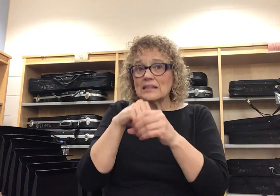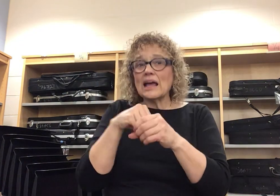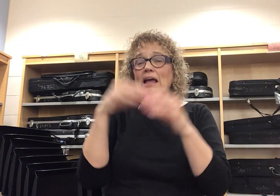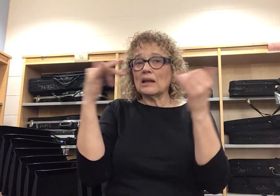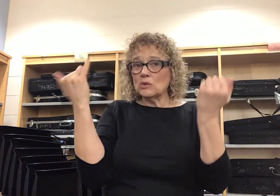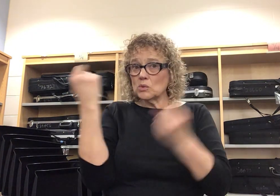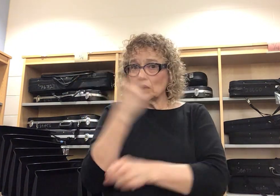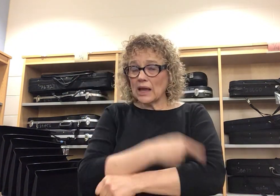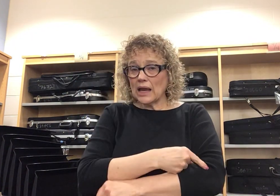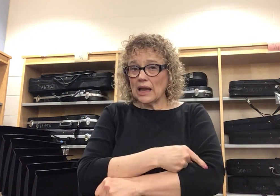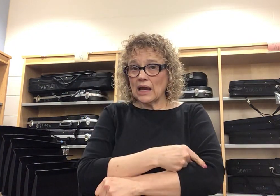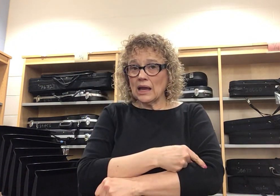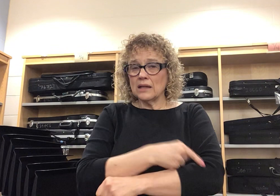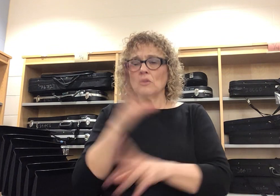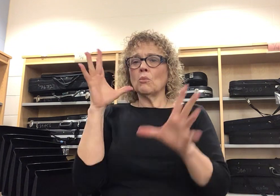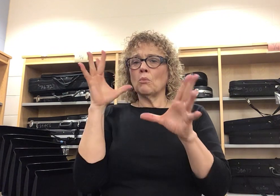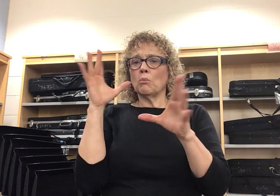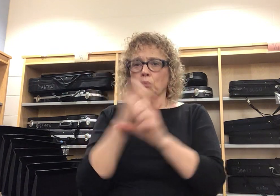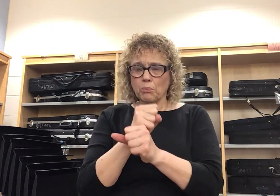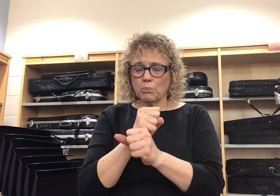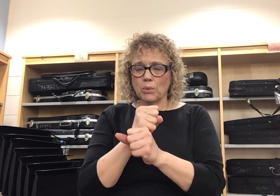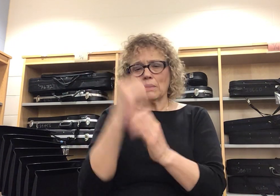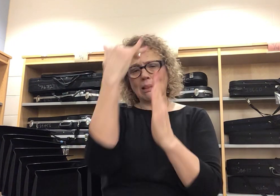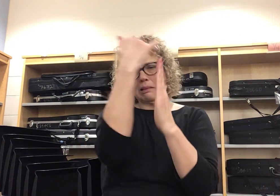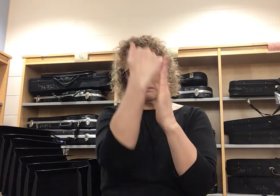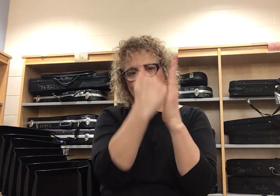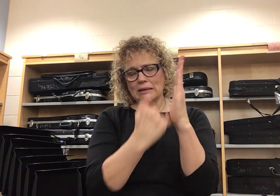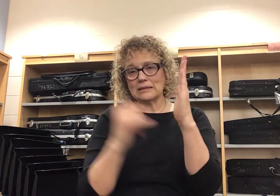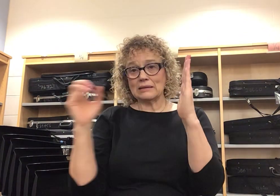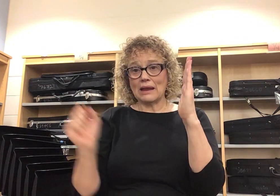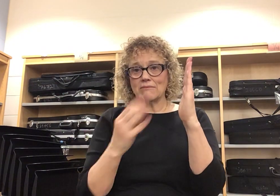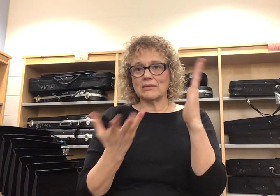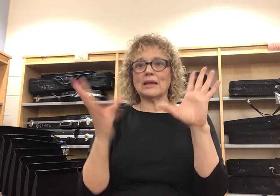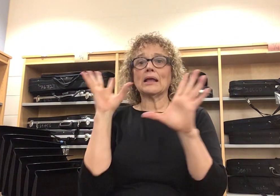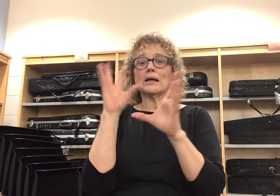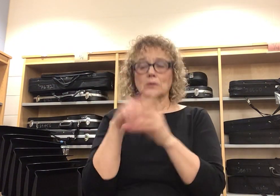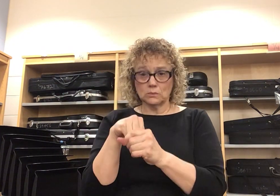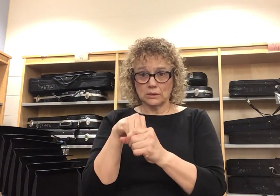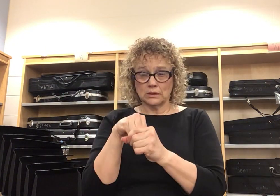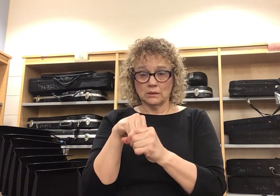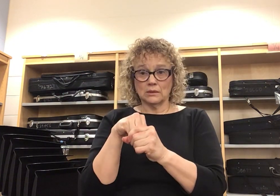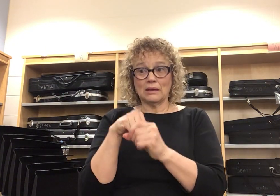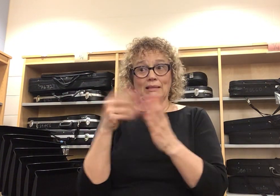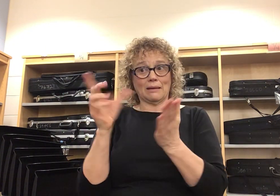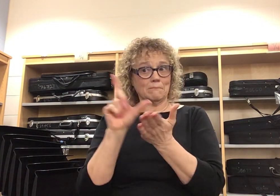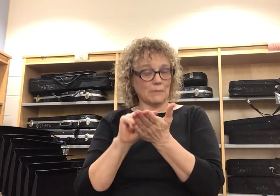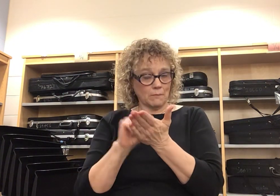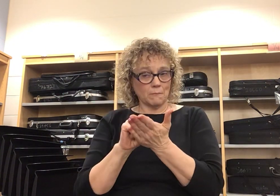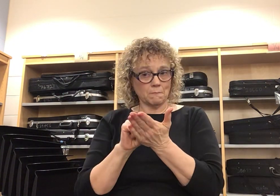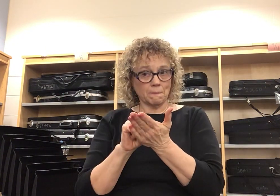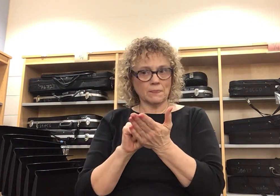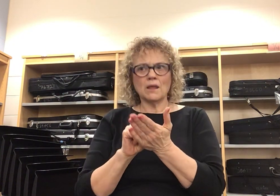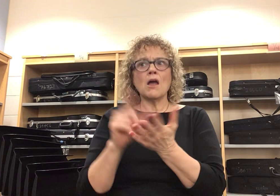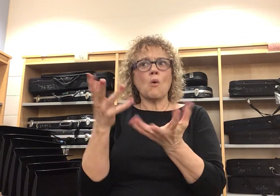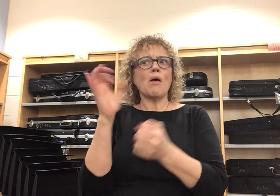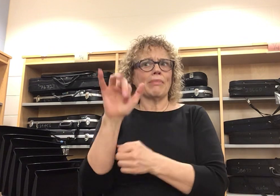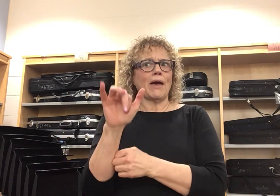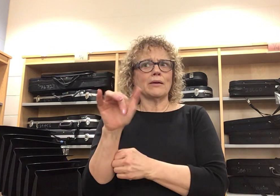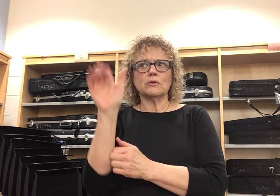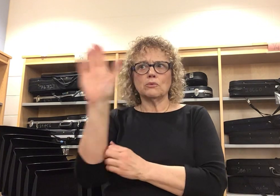you'll find in that day's issue. Okay, so include that on your front page. That's a nice thing to see. Marcia? The index. Okay,